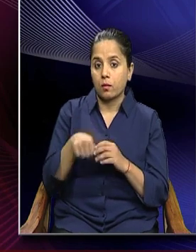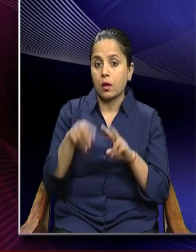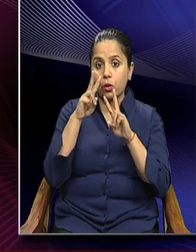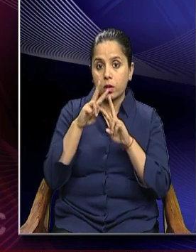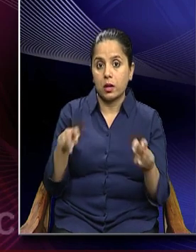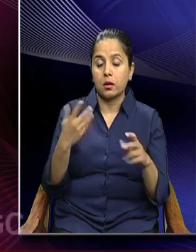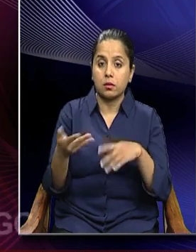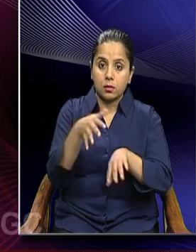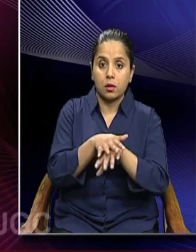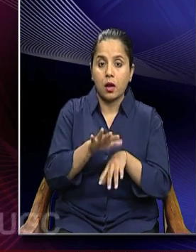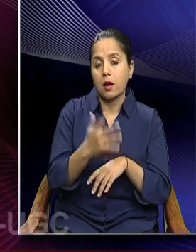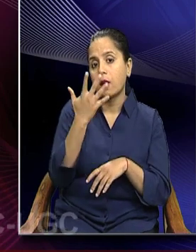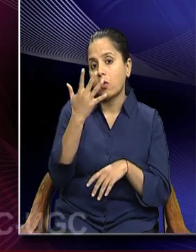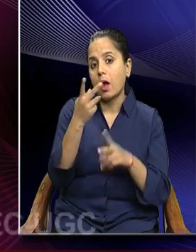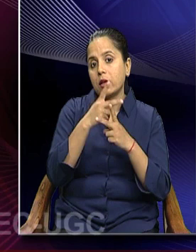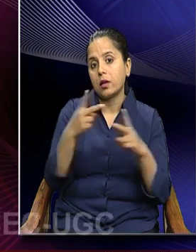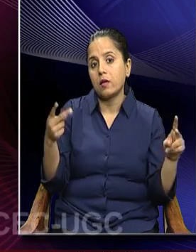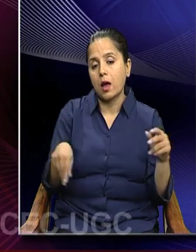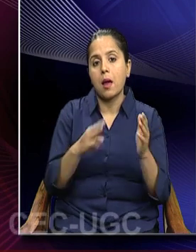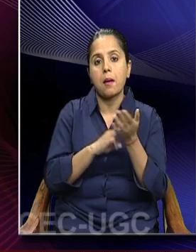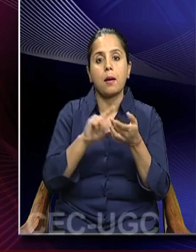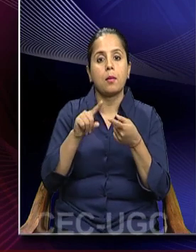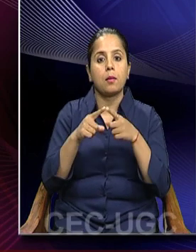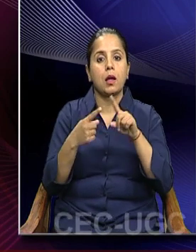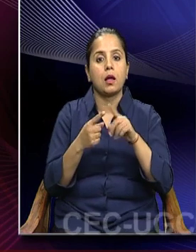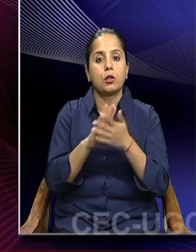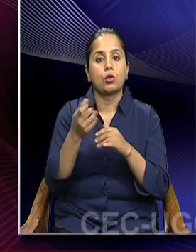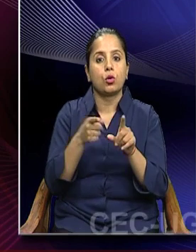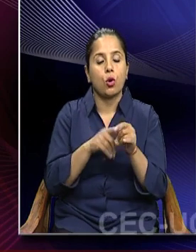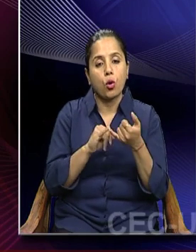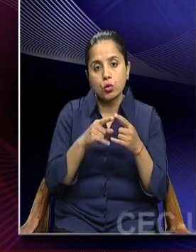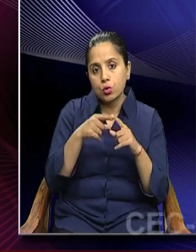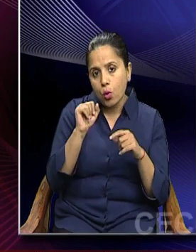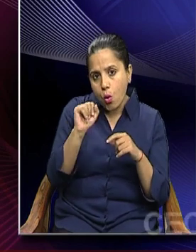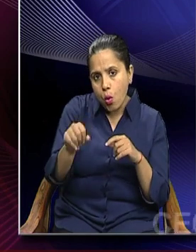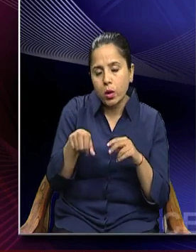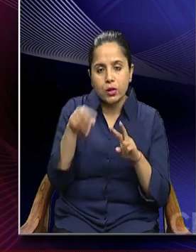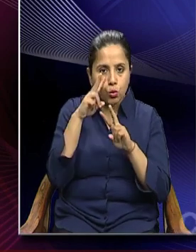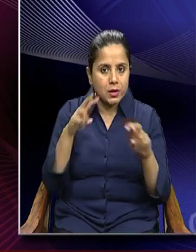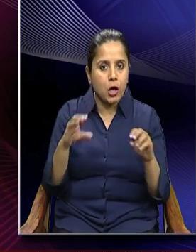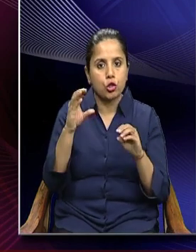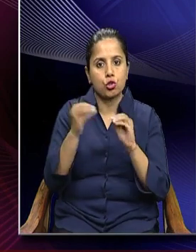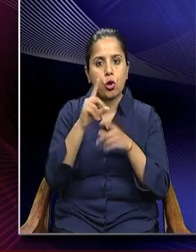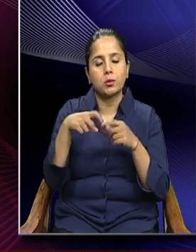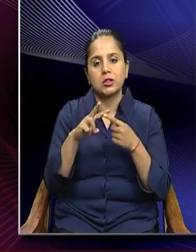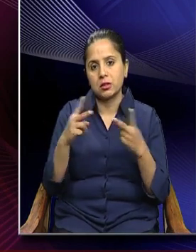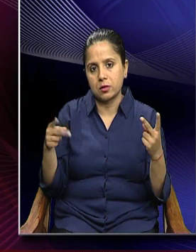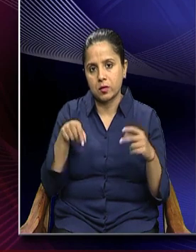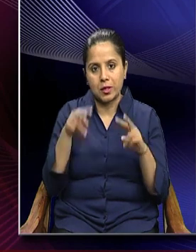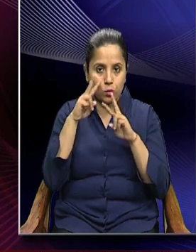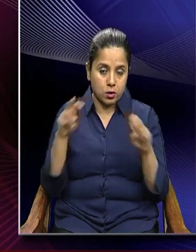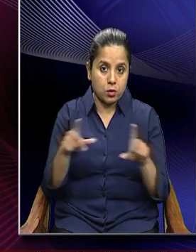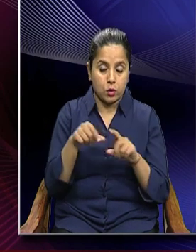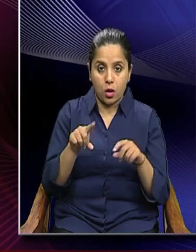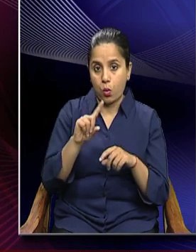Researchers employ 5 distinct methodologies to accomplish their research objectives in qualitative research. Number 1